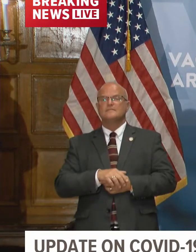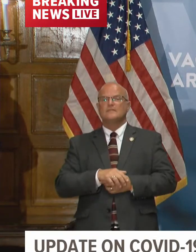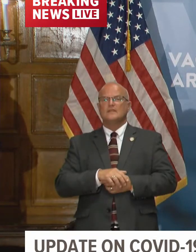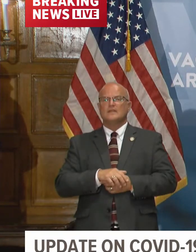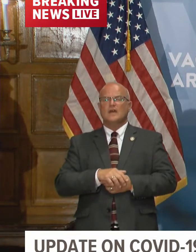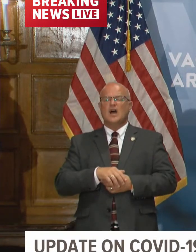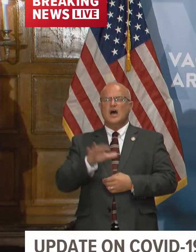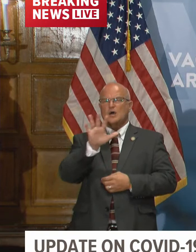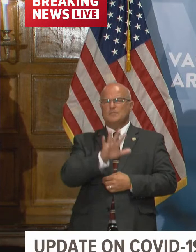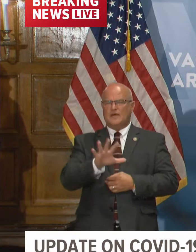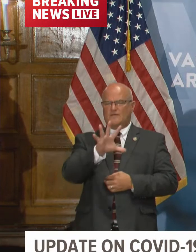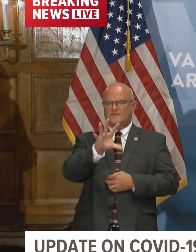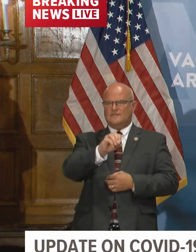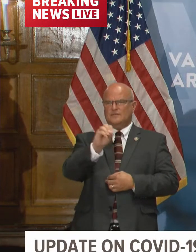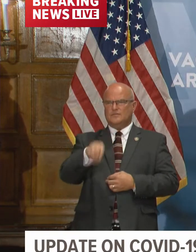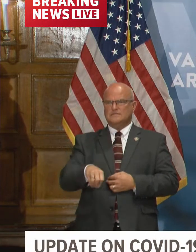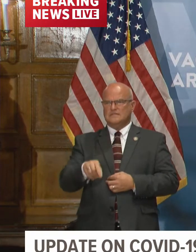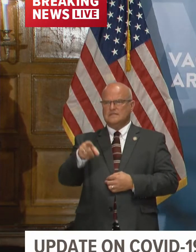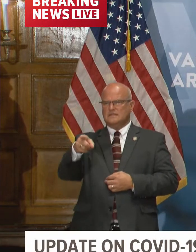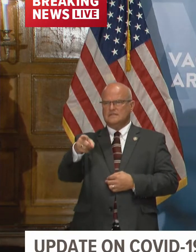short of 50%.